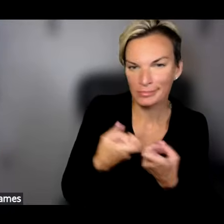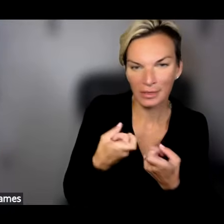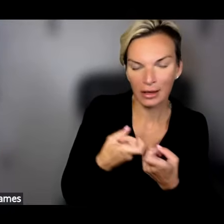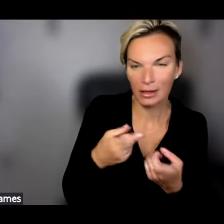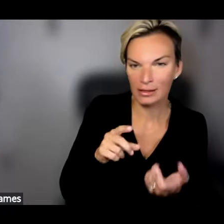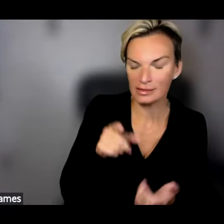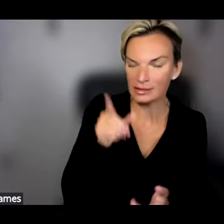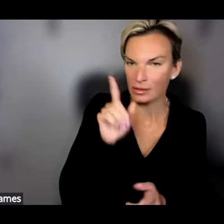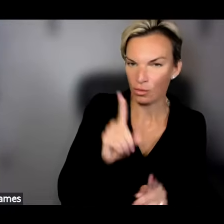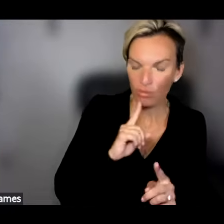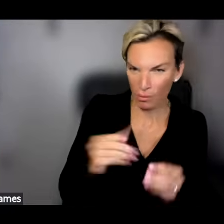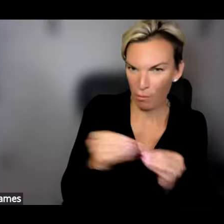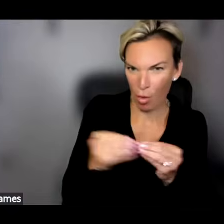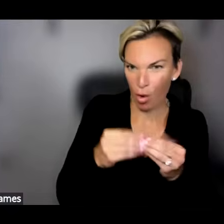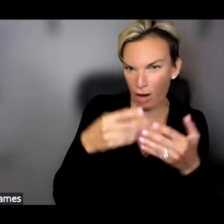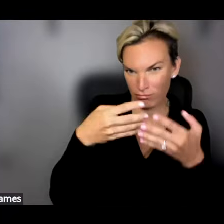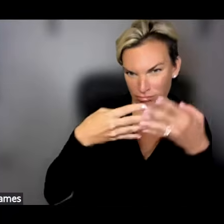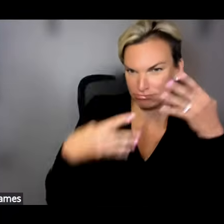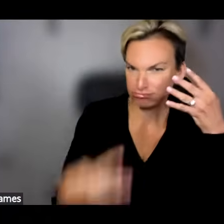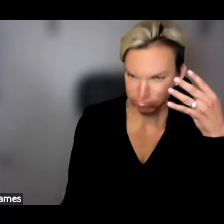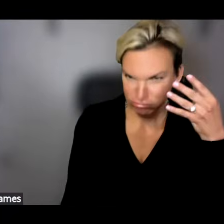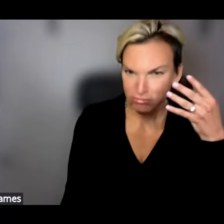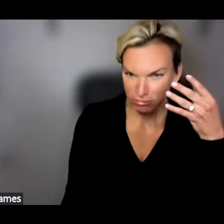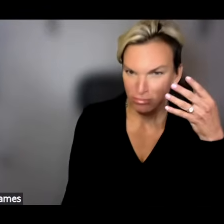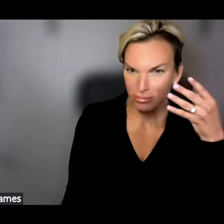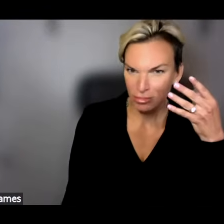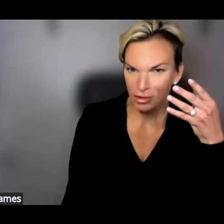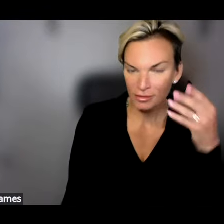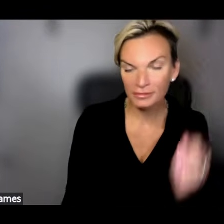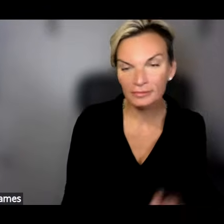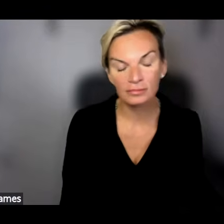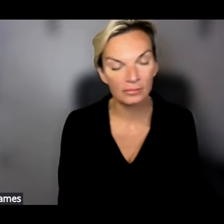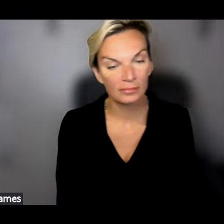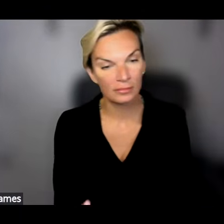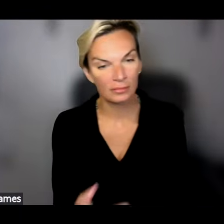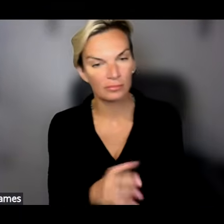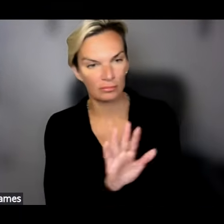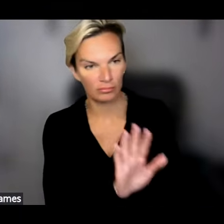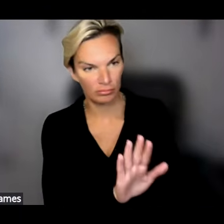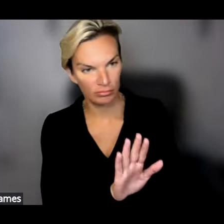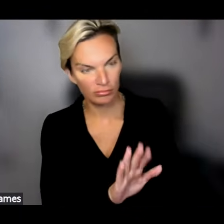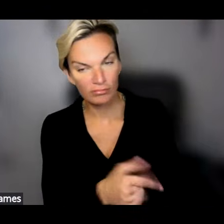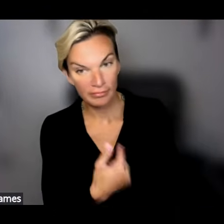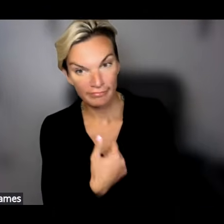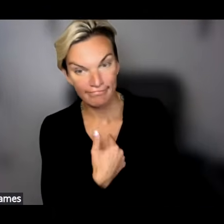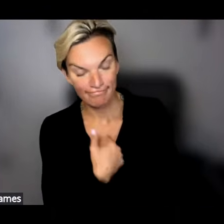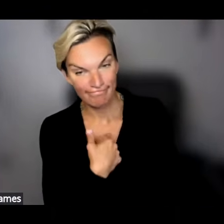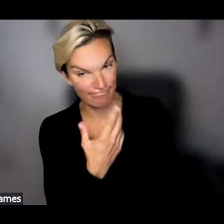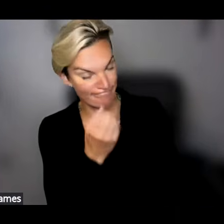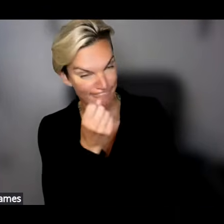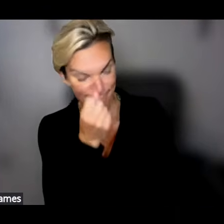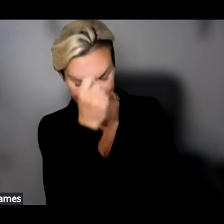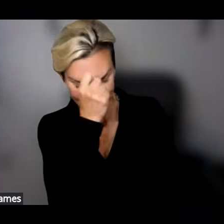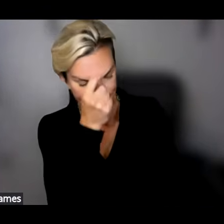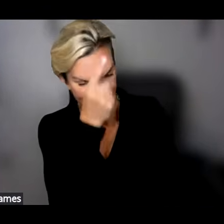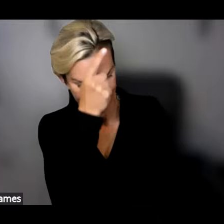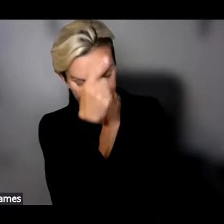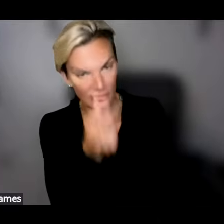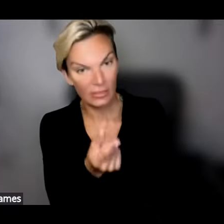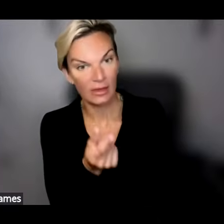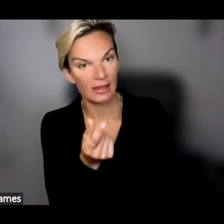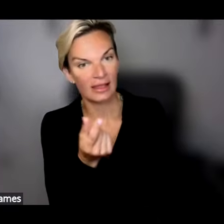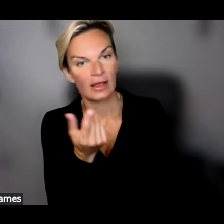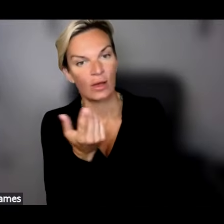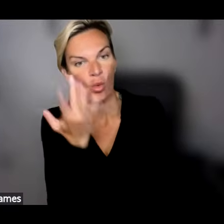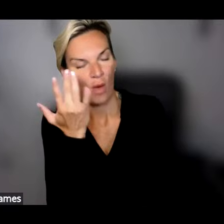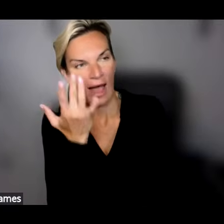Um, Again, I would say, I hear you. You make a very good point. I can't speak to why it didn't make it into the Right. initial language, but I'm